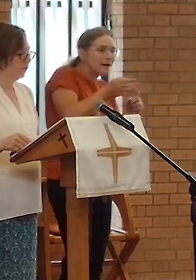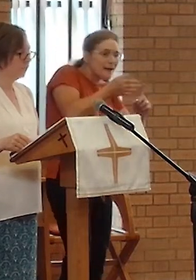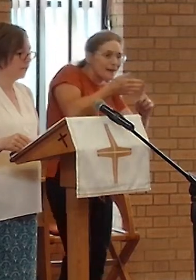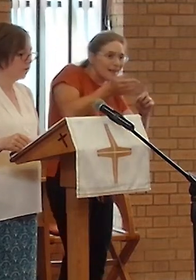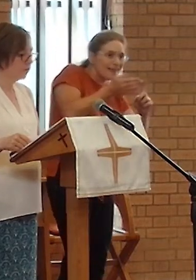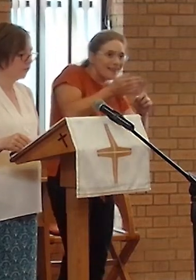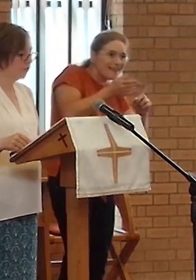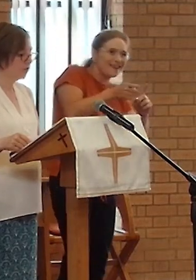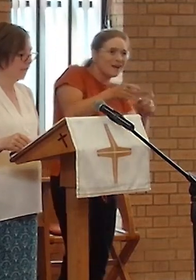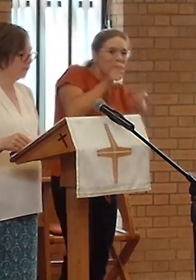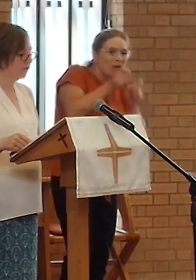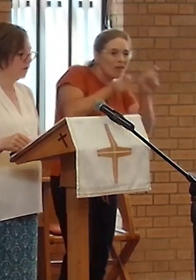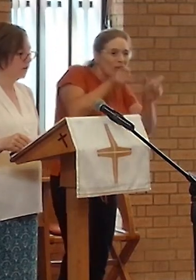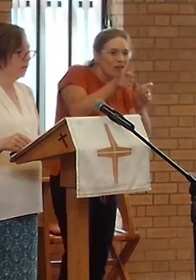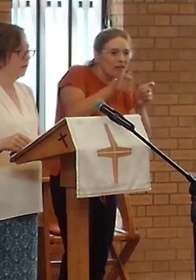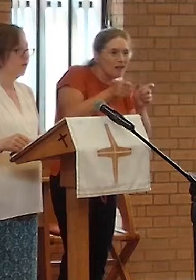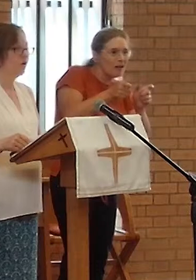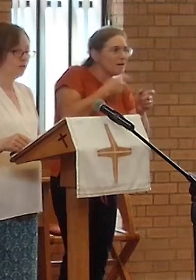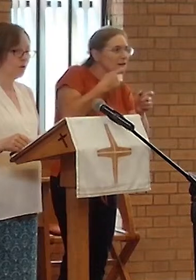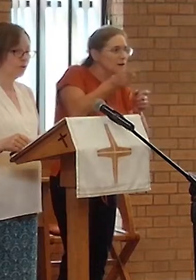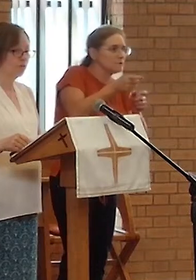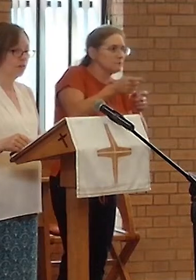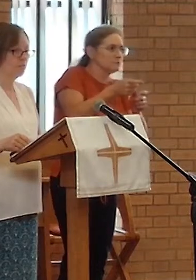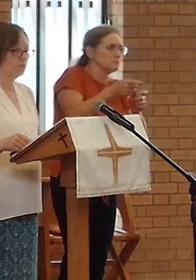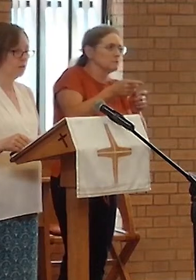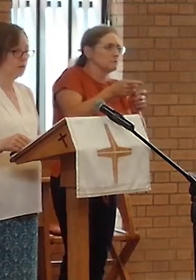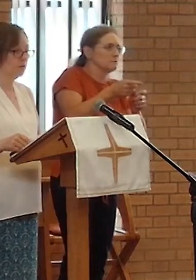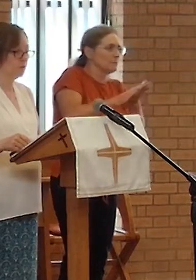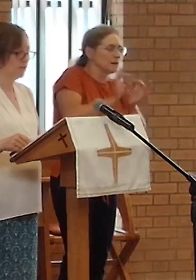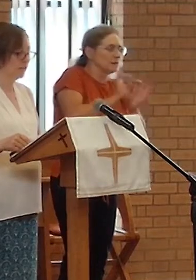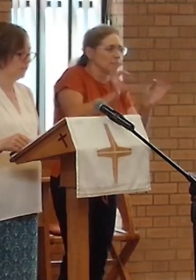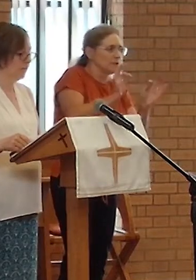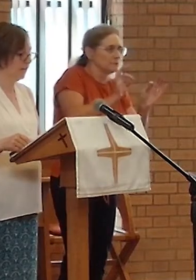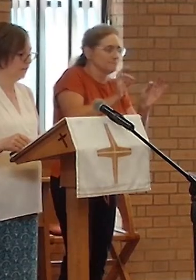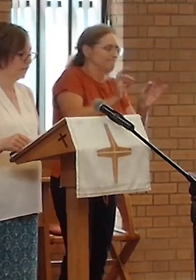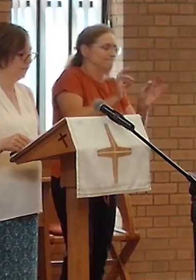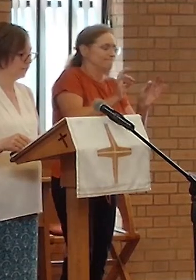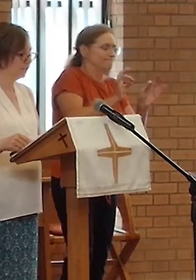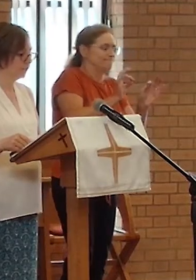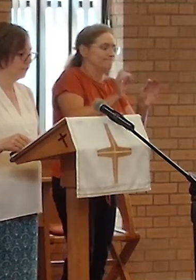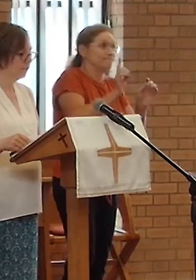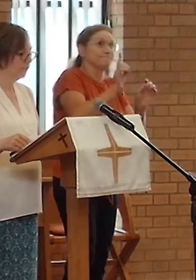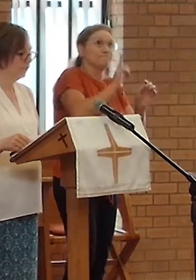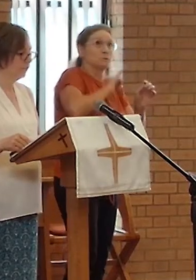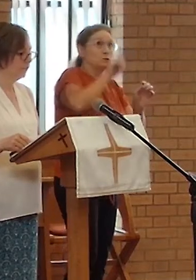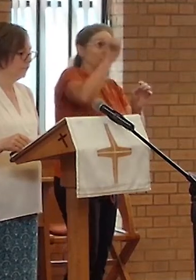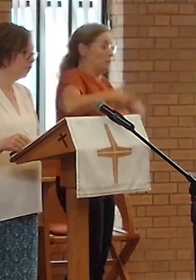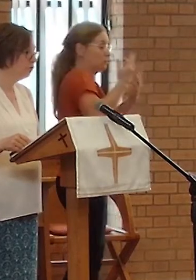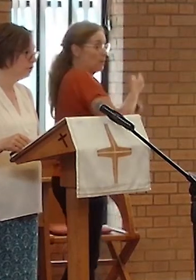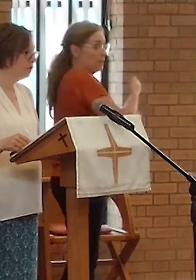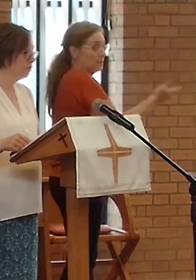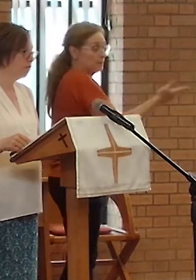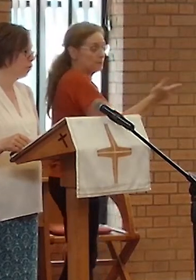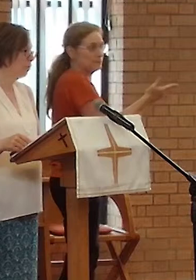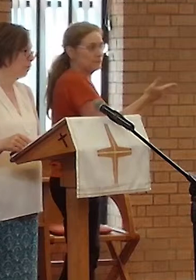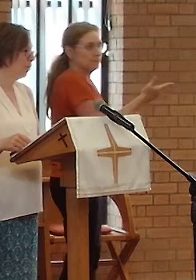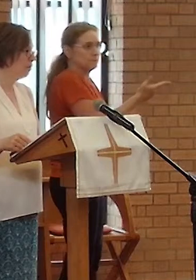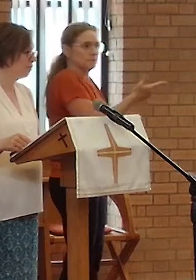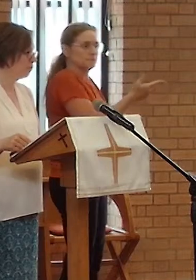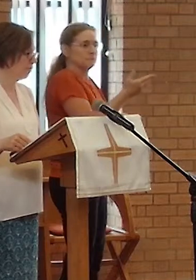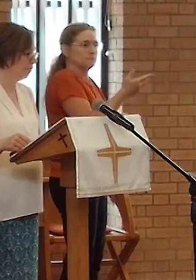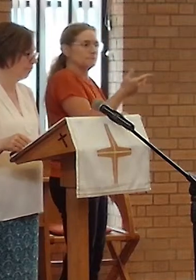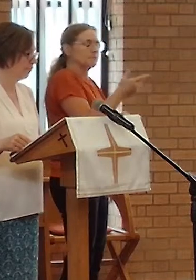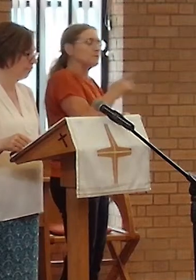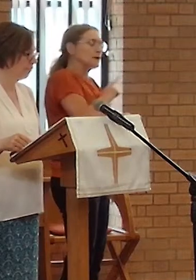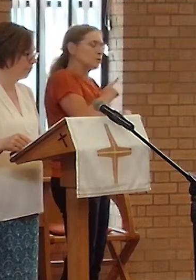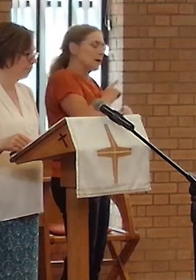for because of such things, God's wrath comes on those who are disobedient. Therefore, do not be partners with